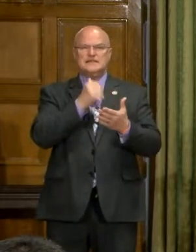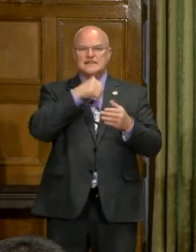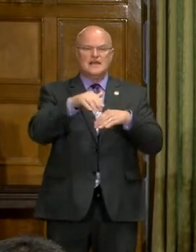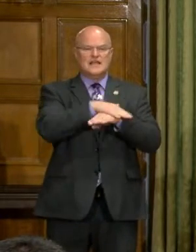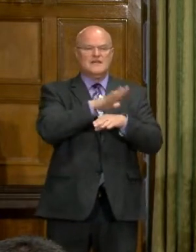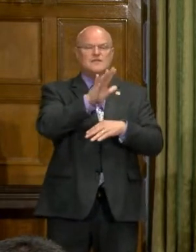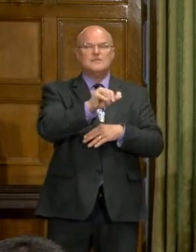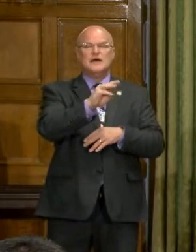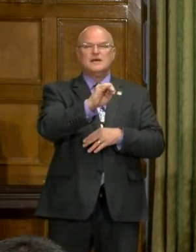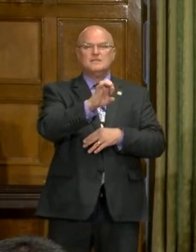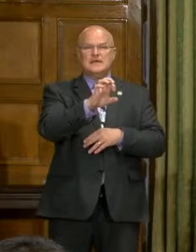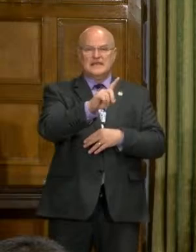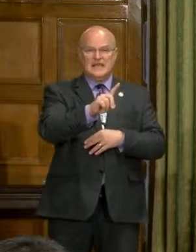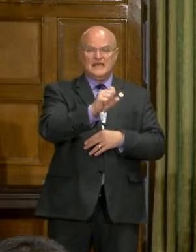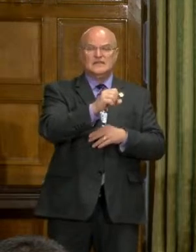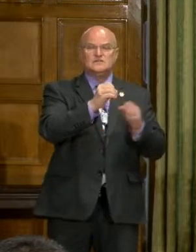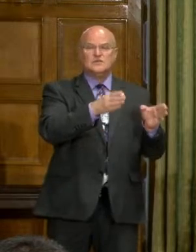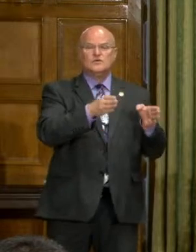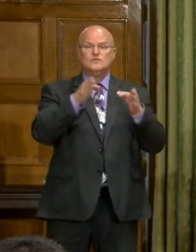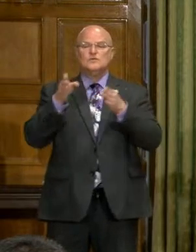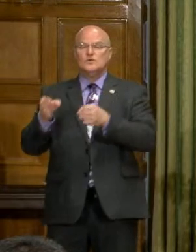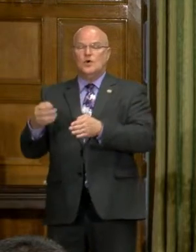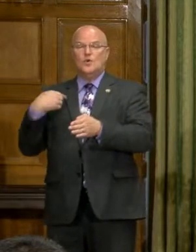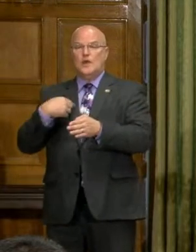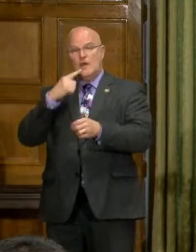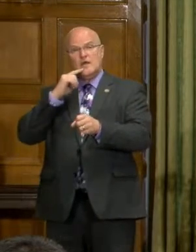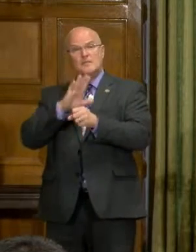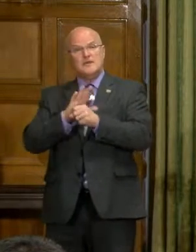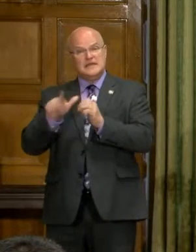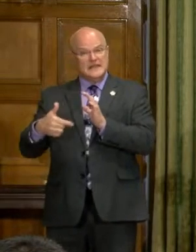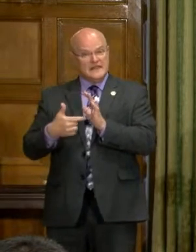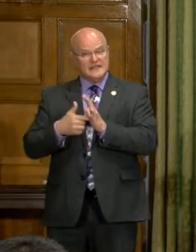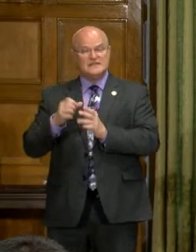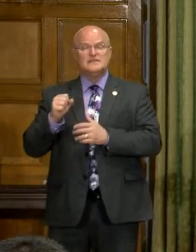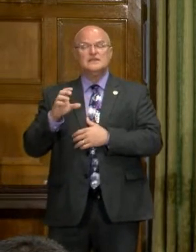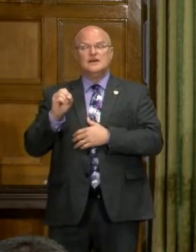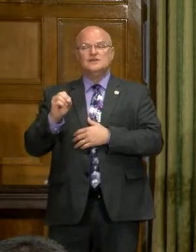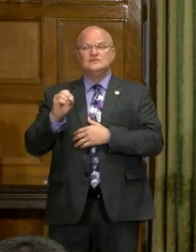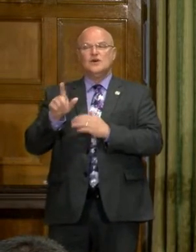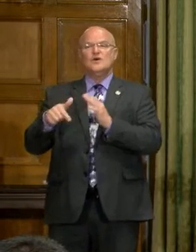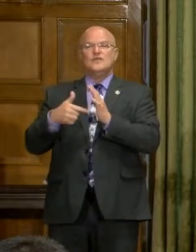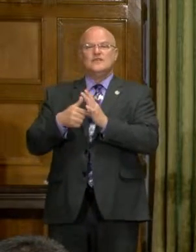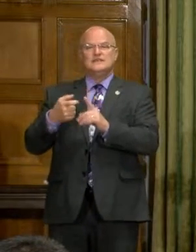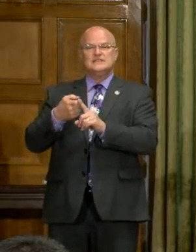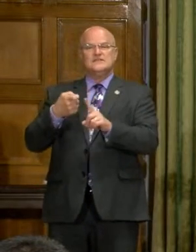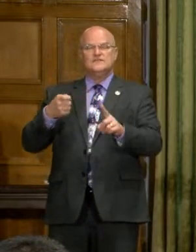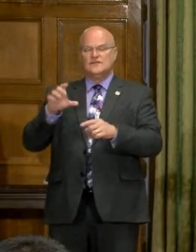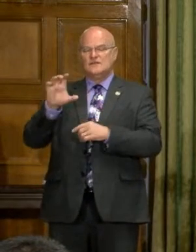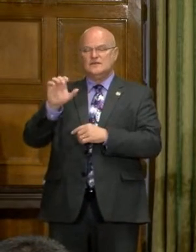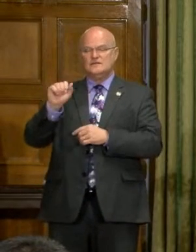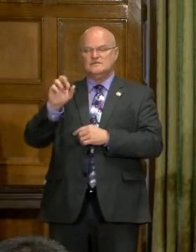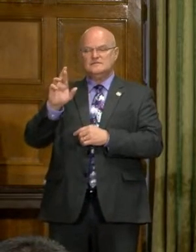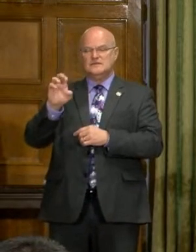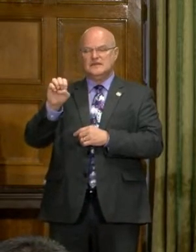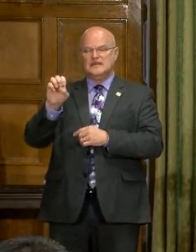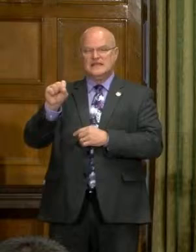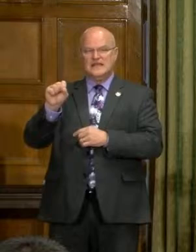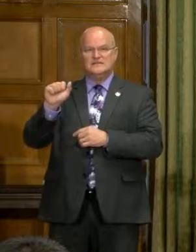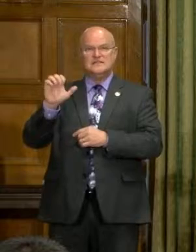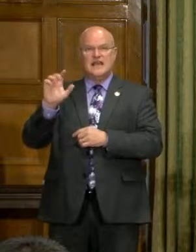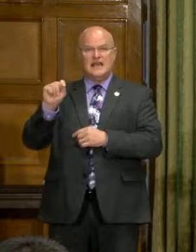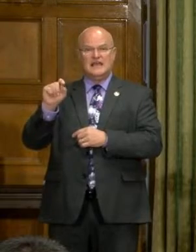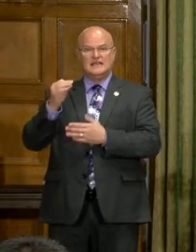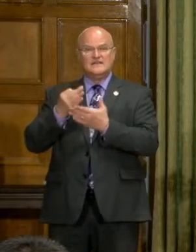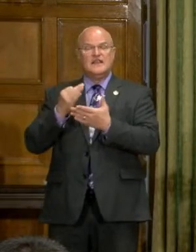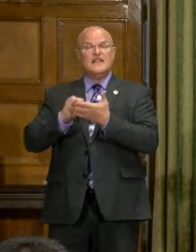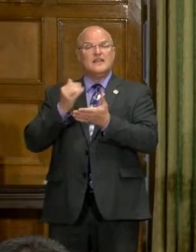not covered by Medicaid, and so we were committed to this, and so this comes from the CARES Act funding, which is